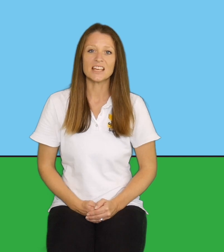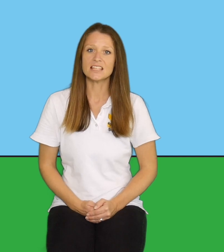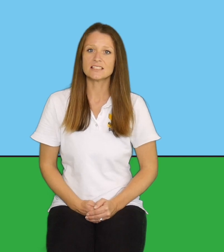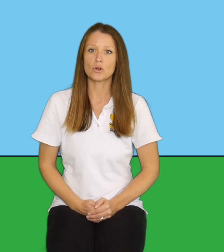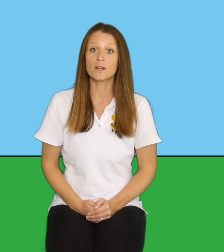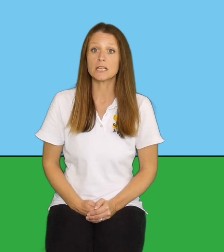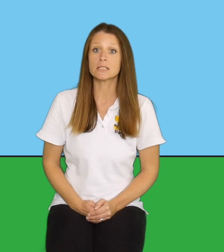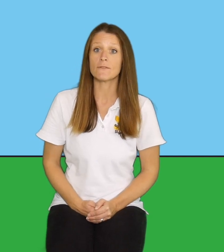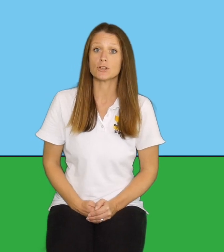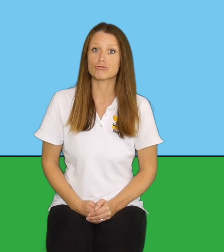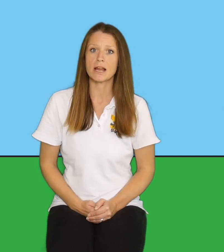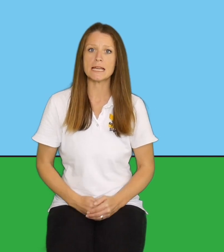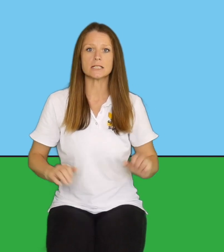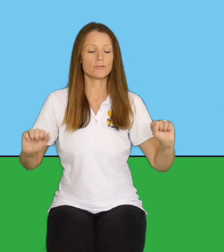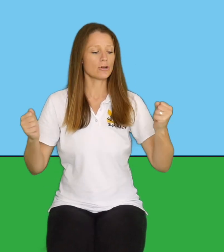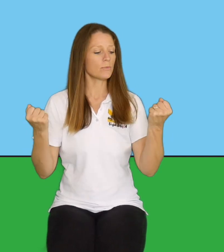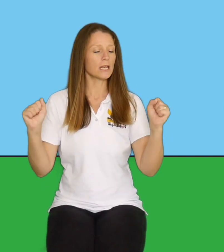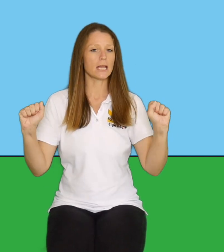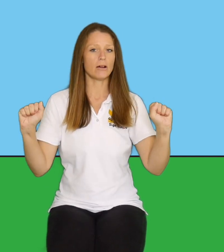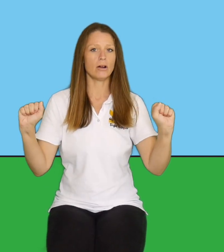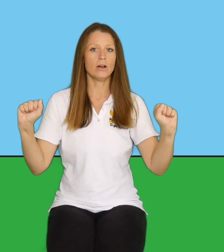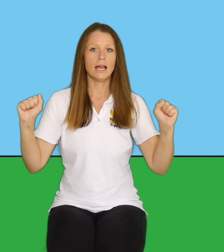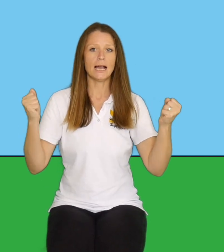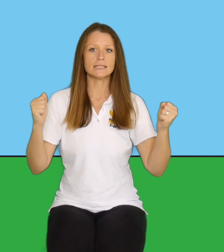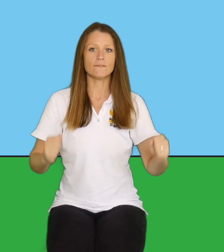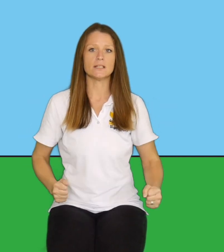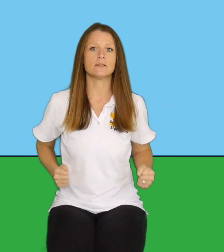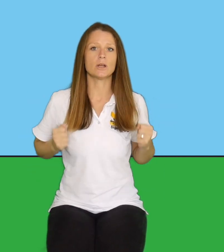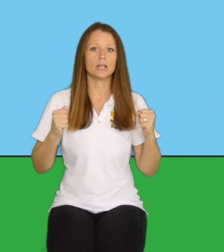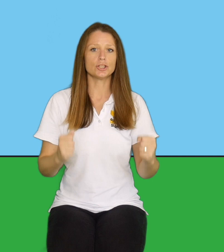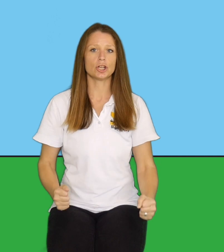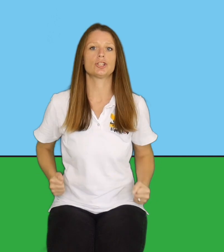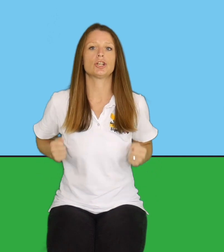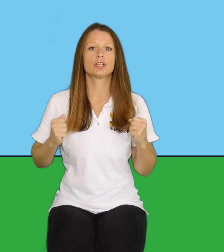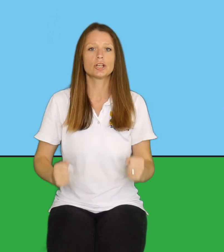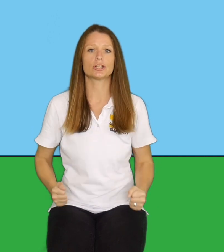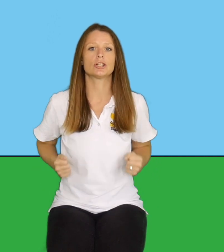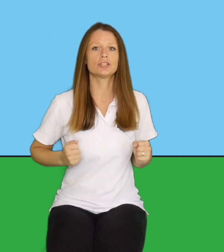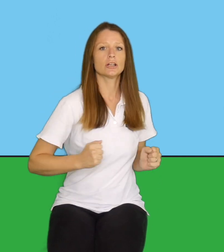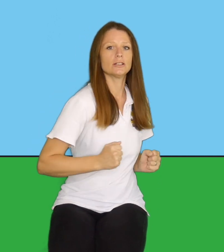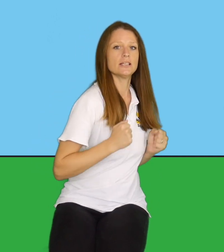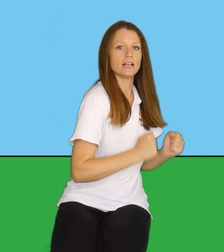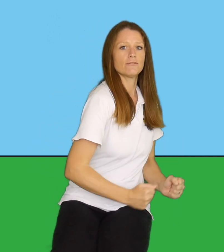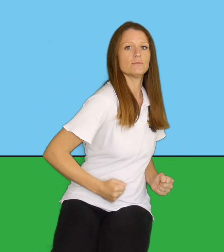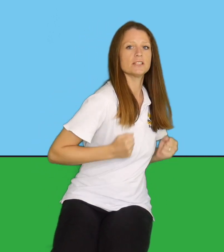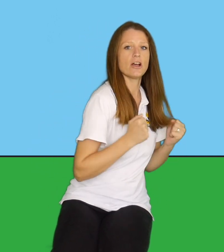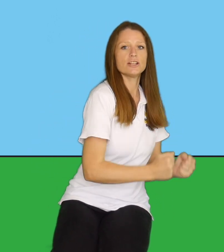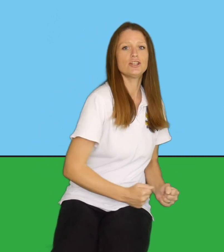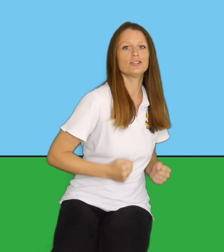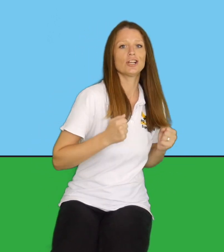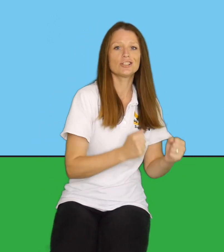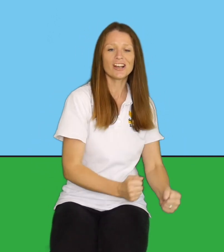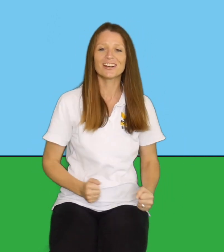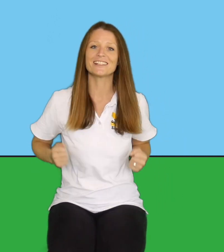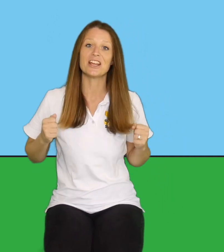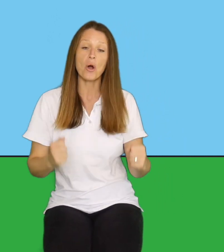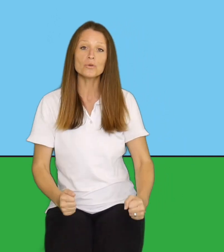In this song, we're going to need some for train. So for train, we're going to get our hands in fist and we're going to chug, chug, chug, chug, chug. You see, like from the side, chug, chug, chug, like the old